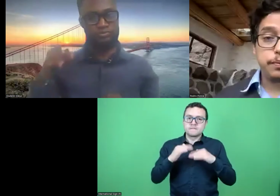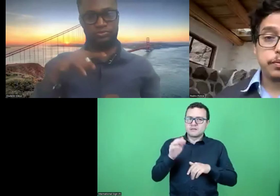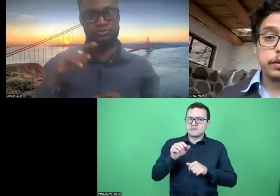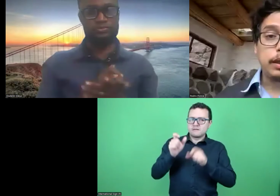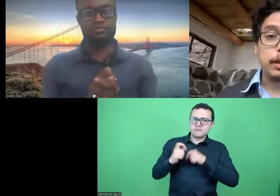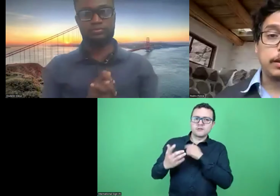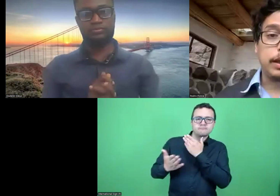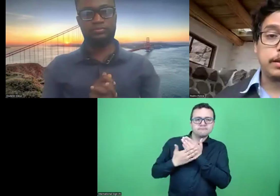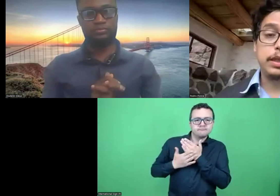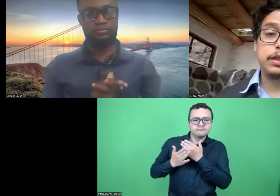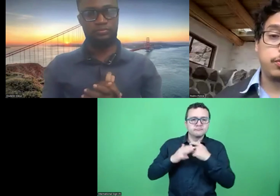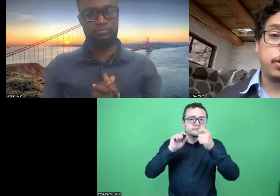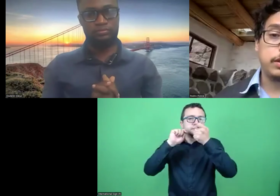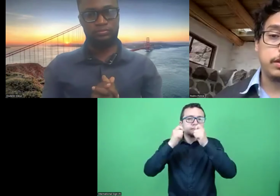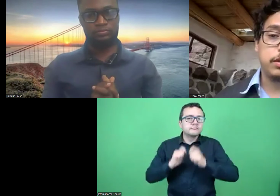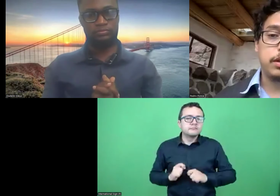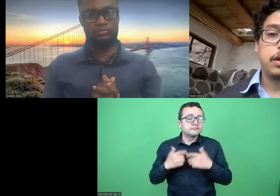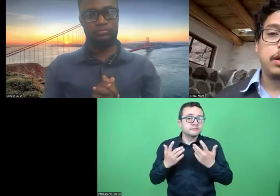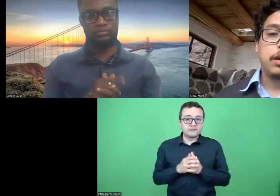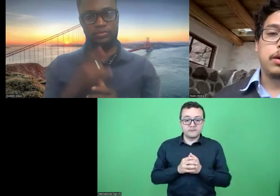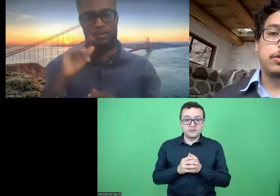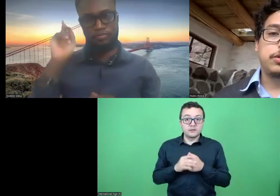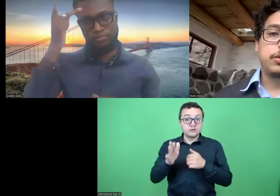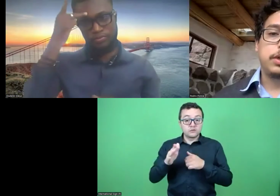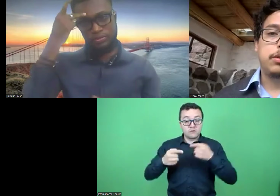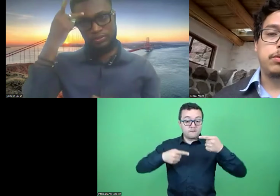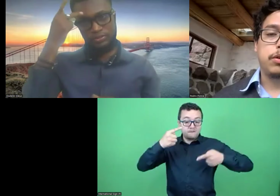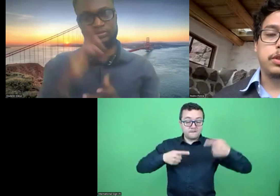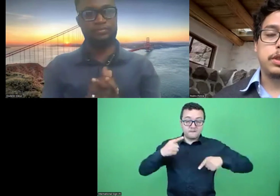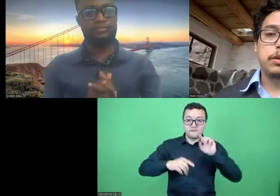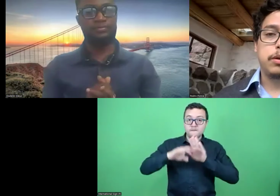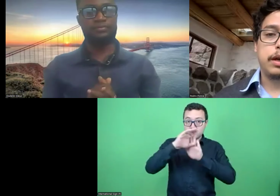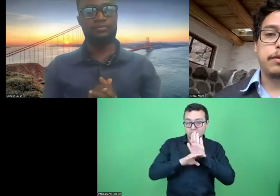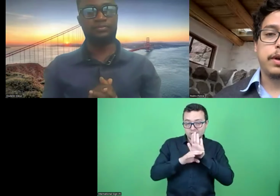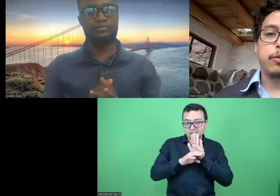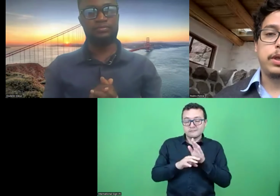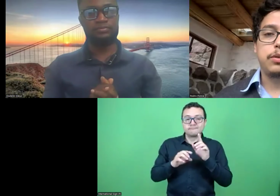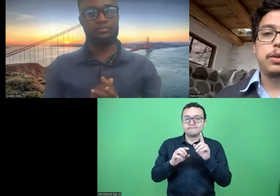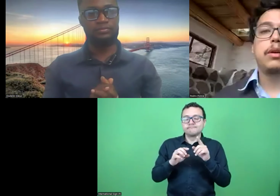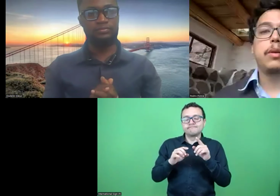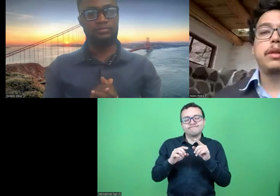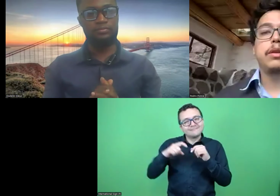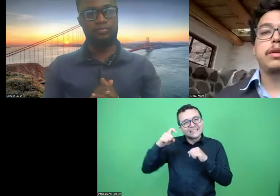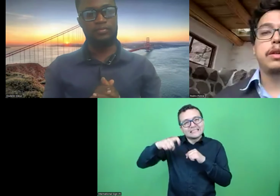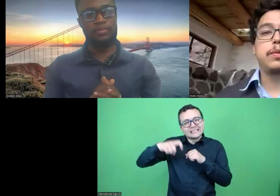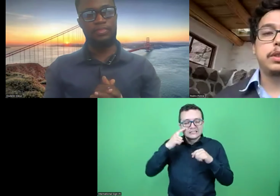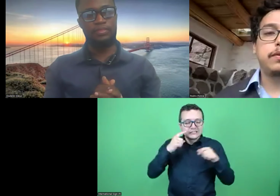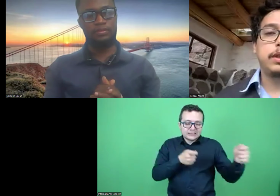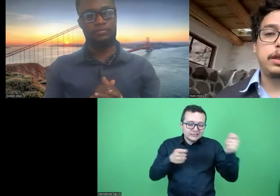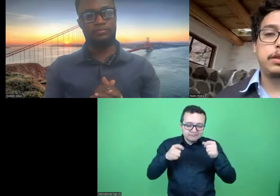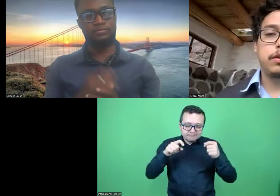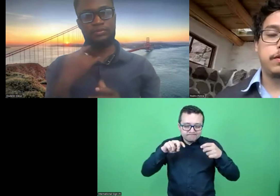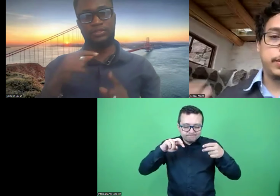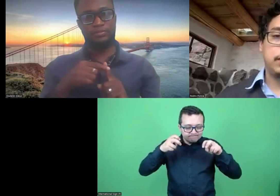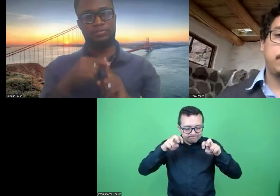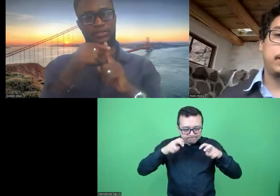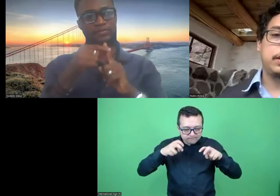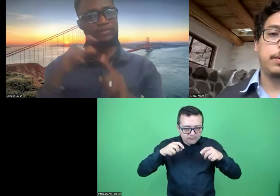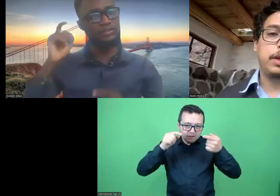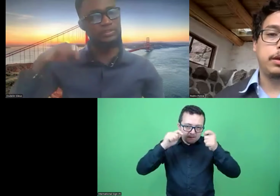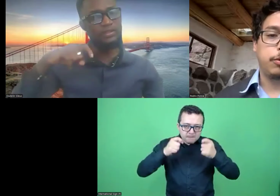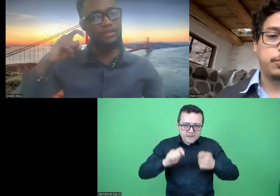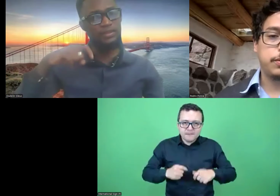is that these two policies also need to consider and find ways to integrate the specific needs of